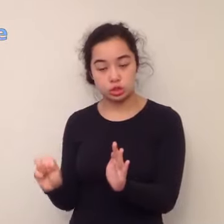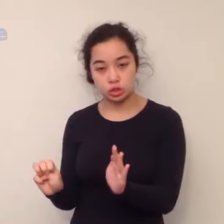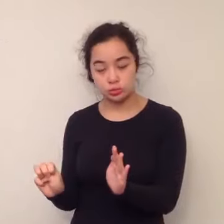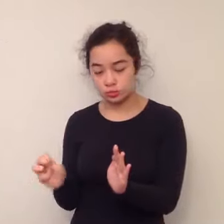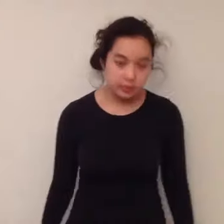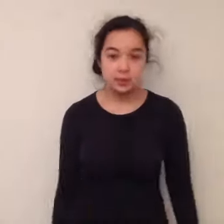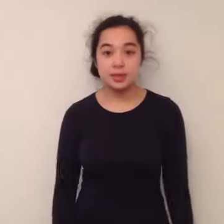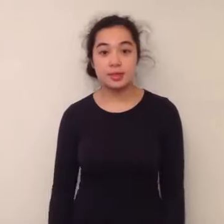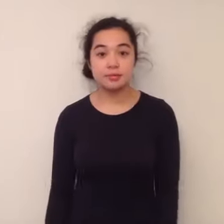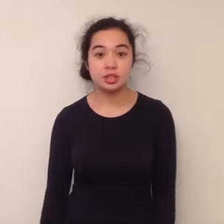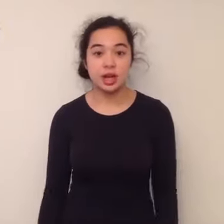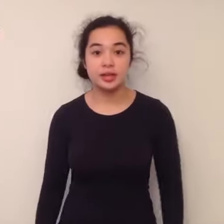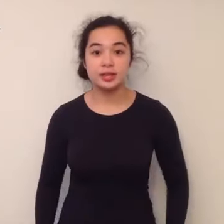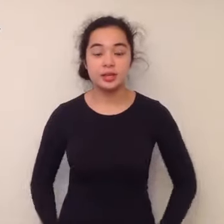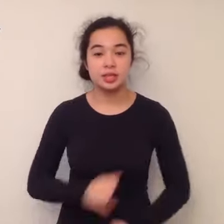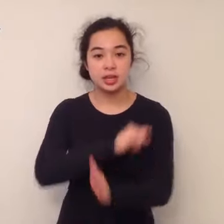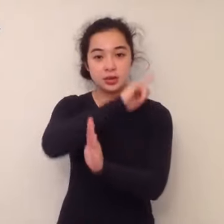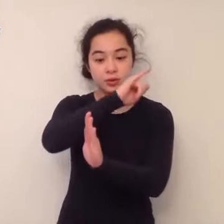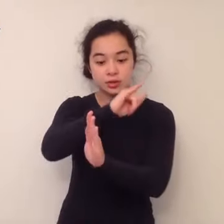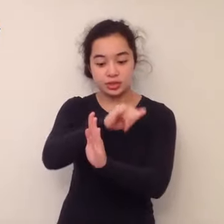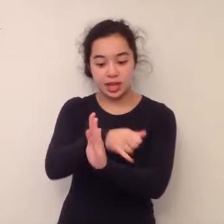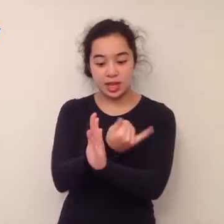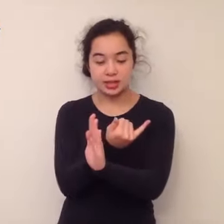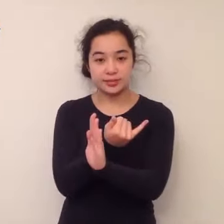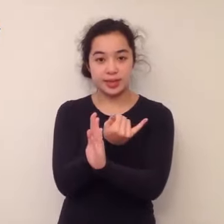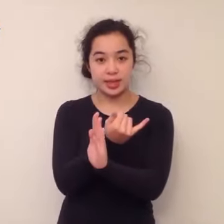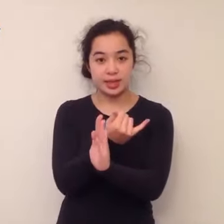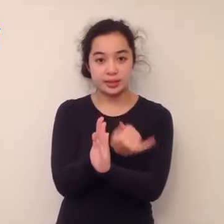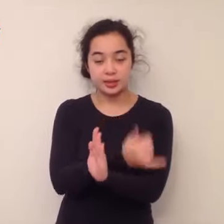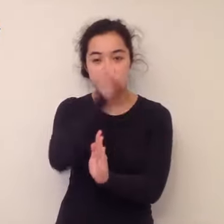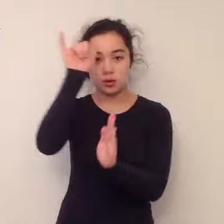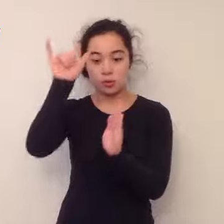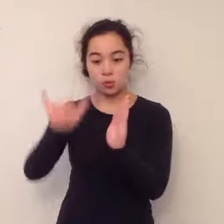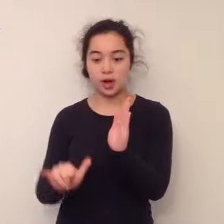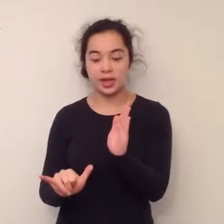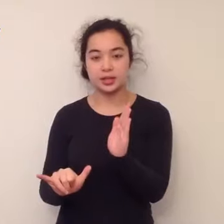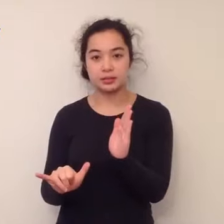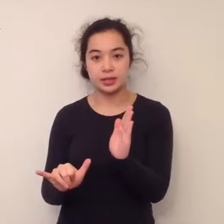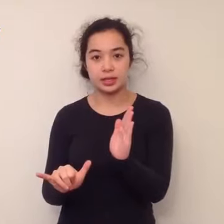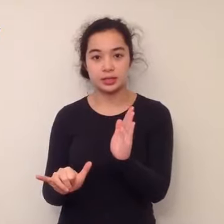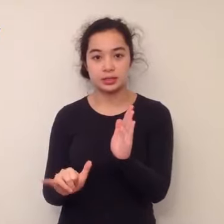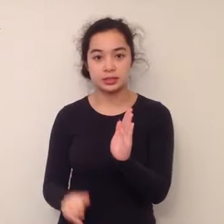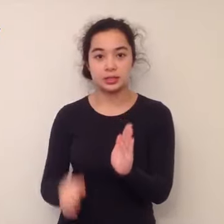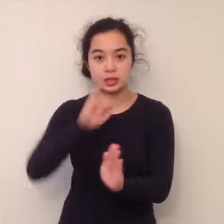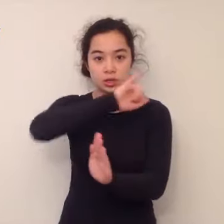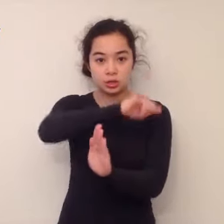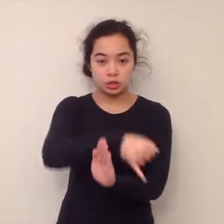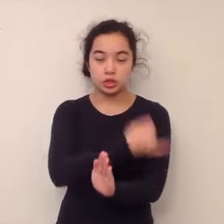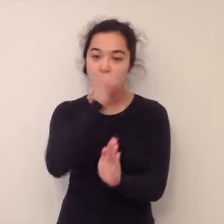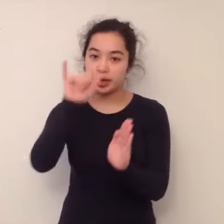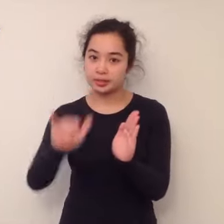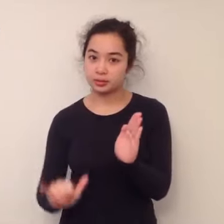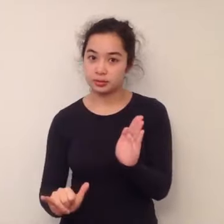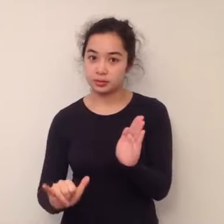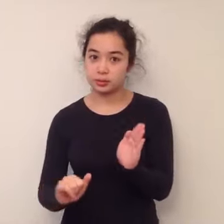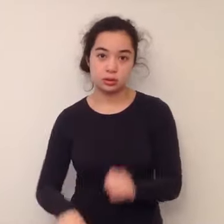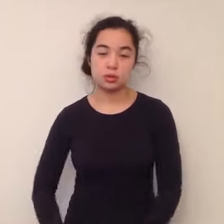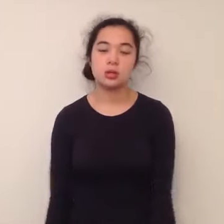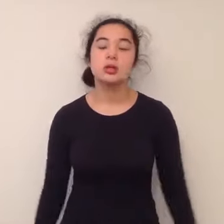June. And then for July, you take your J hand over here, Y hand over here. July. And